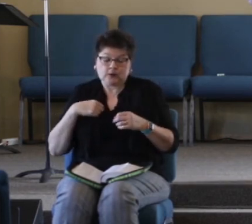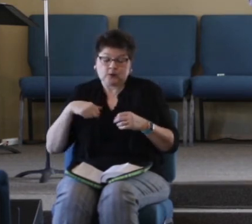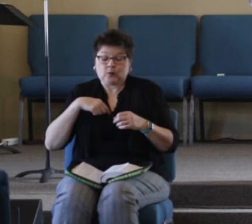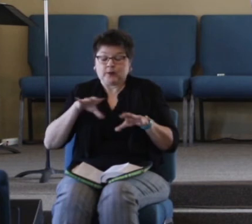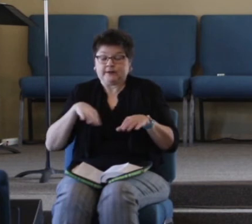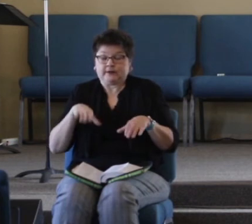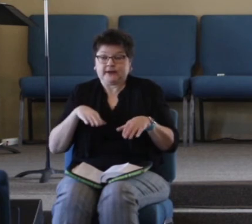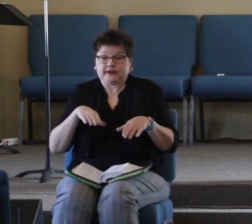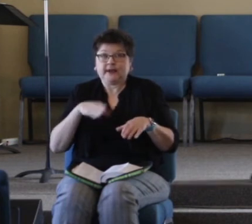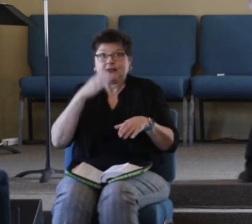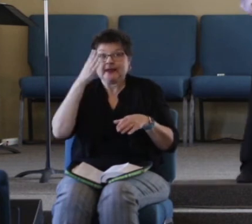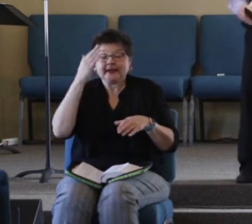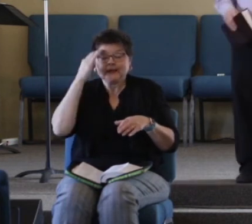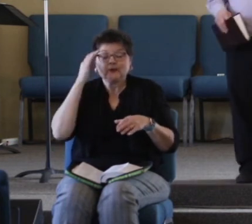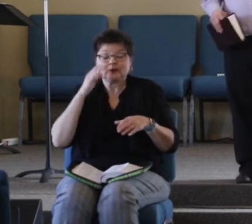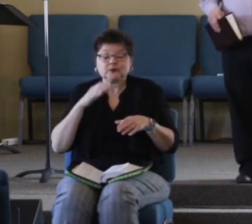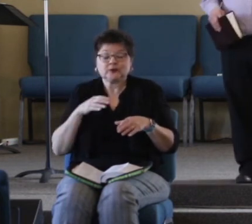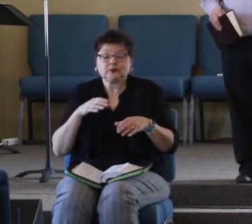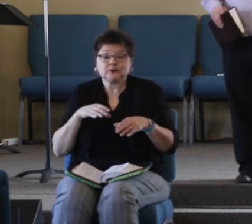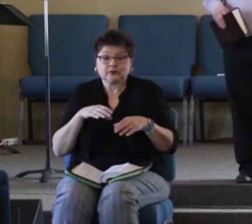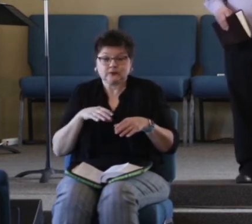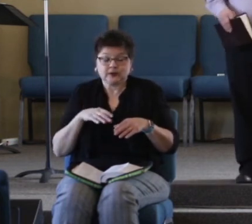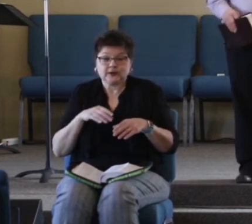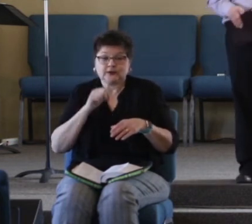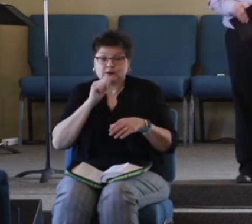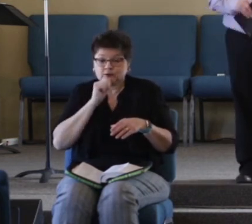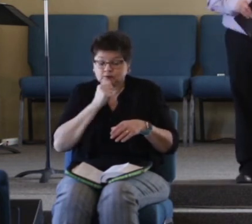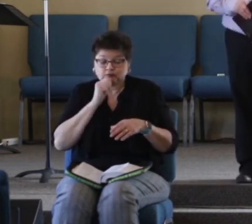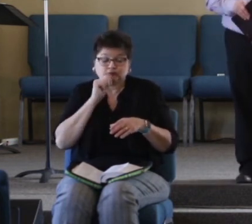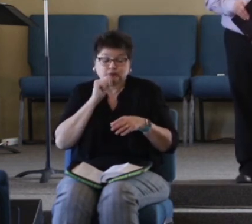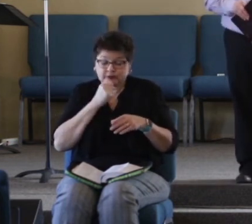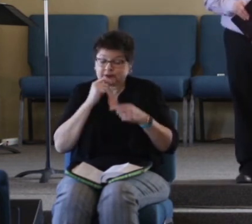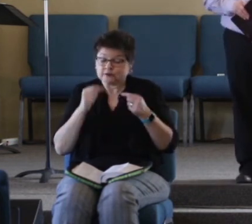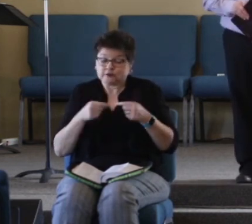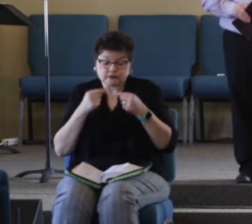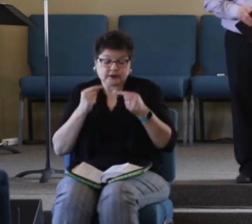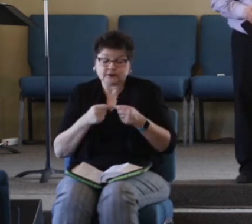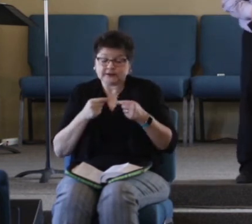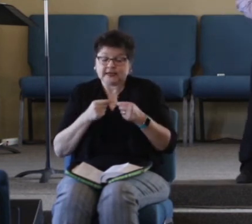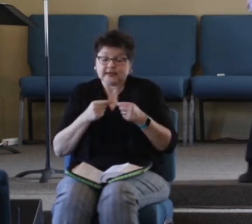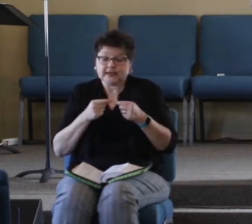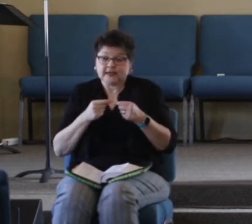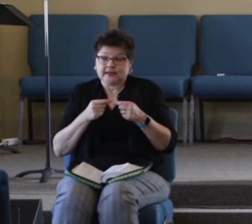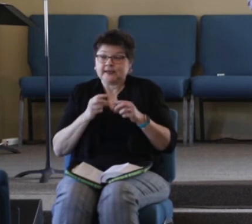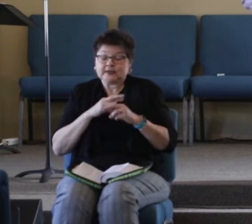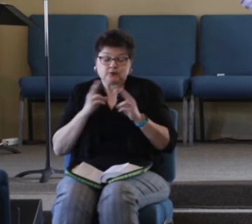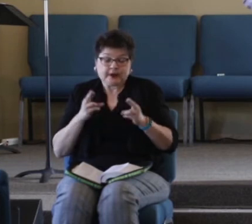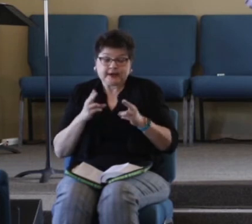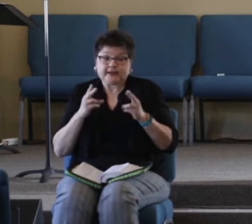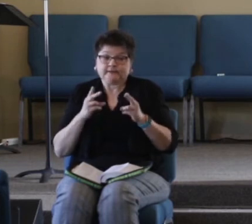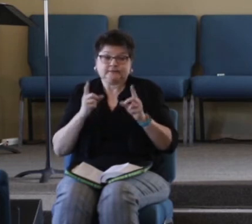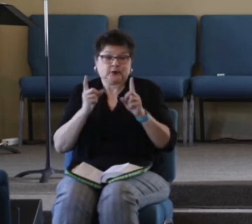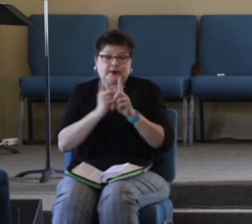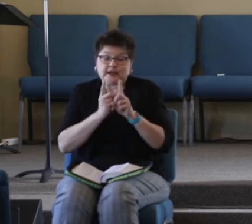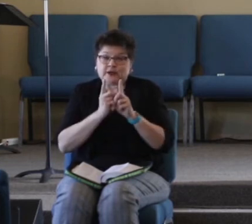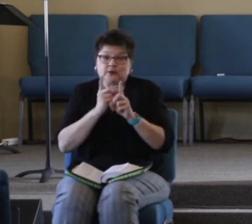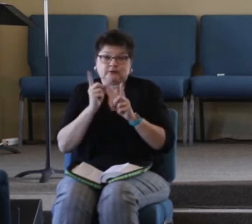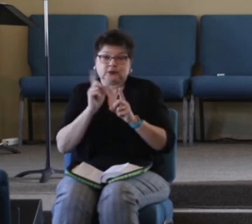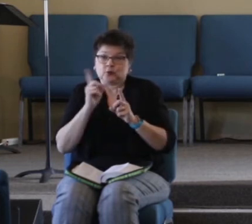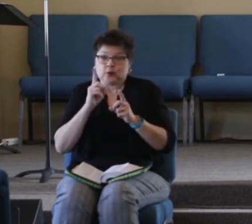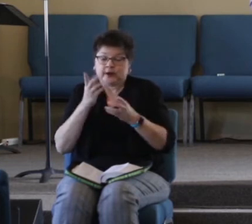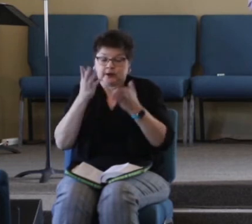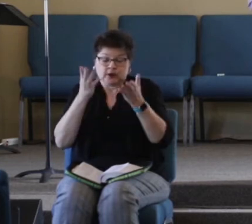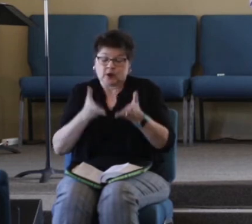you're going through, and he's willing to meet you right where you are. Whether you're a believer or a non-believer, if